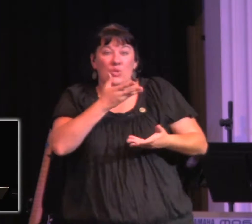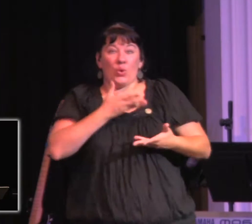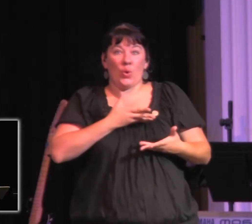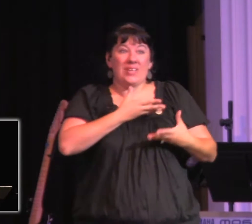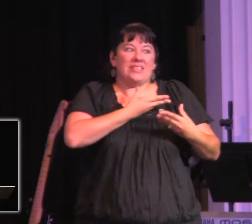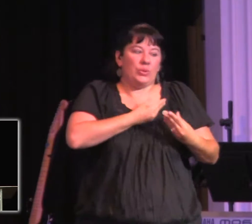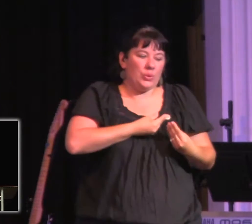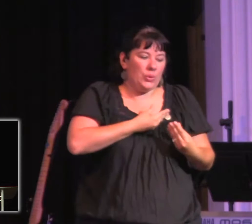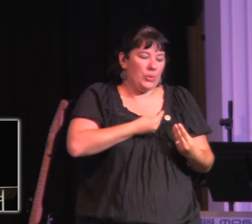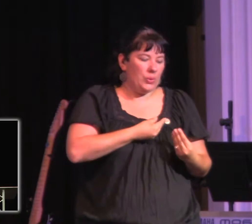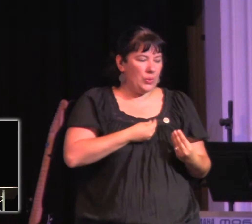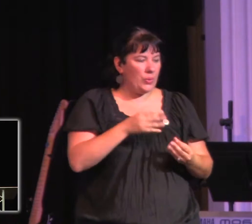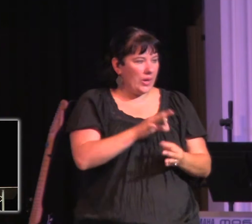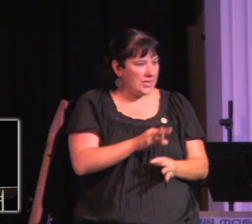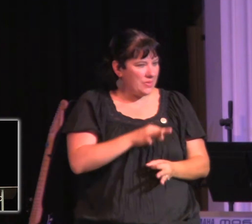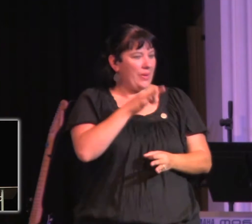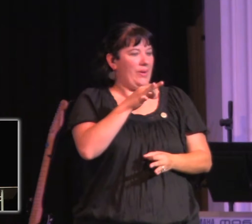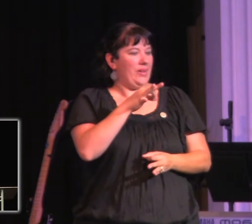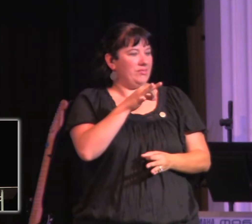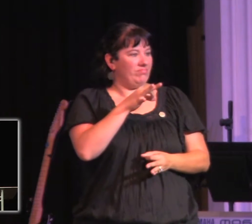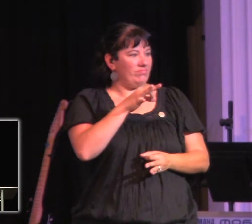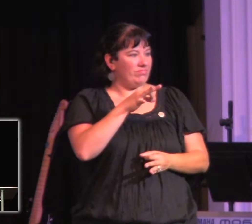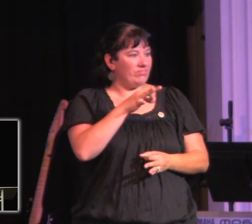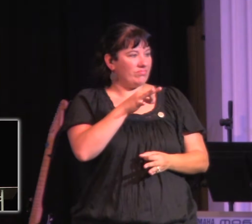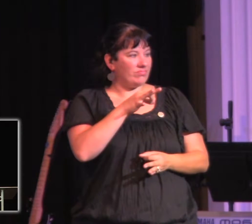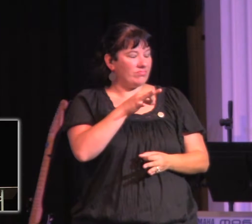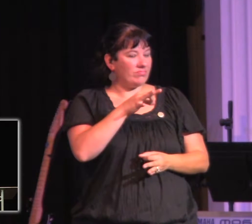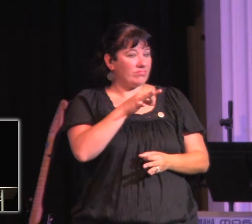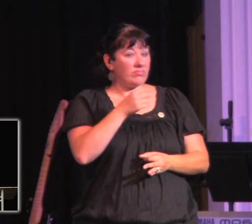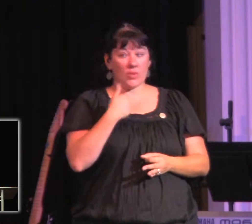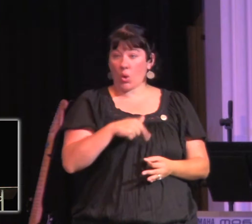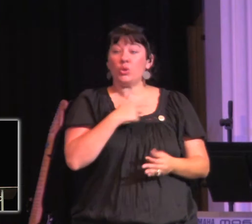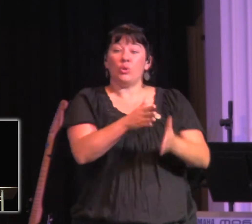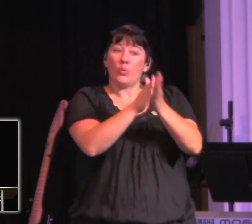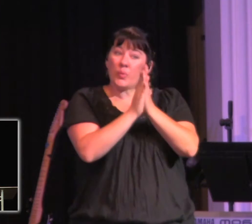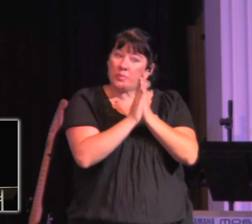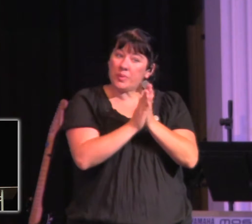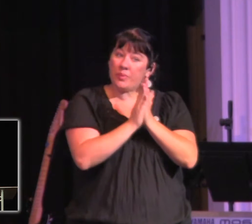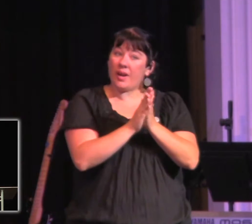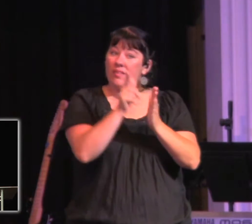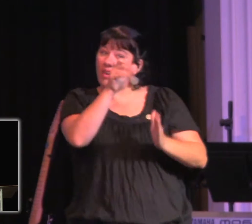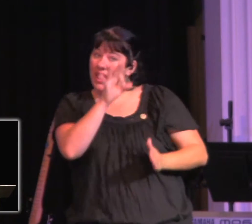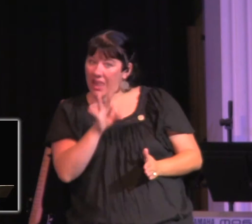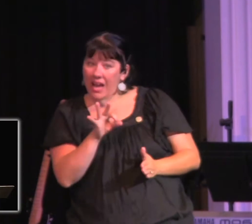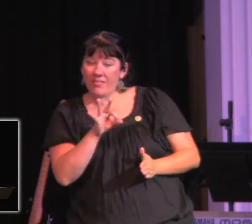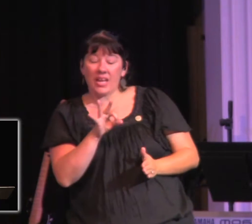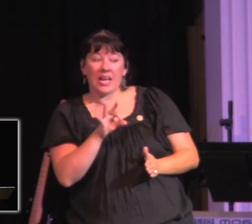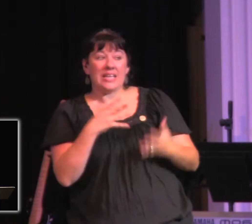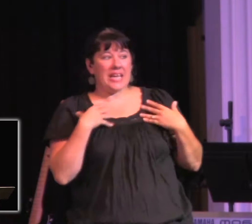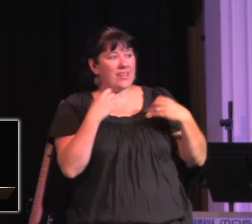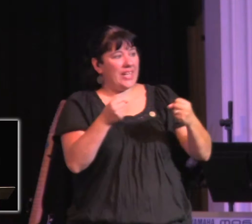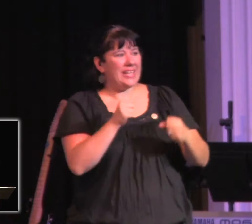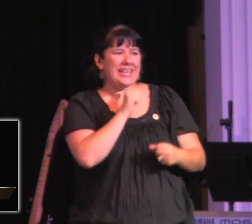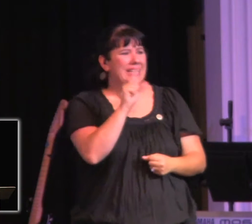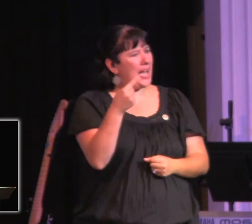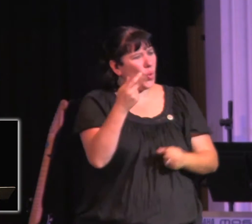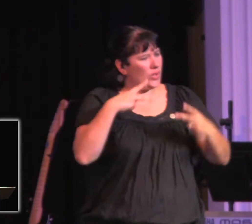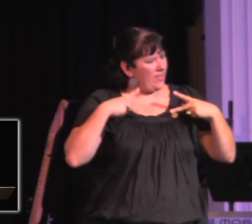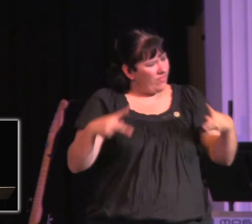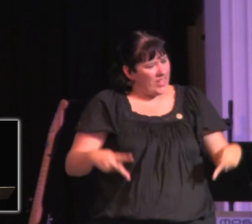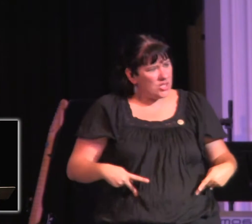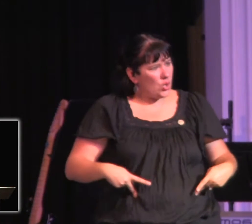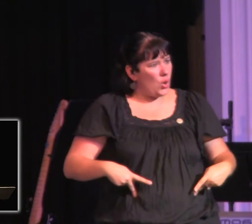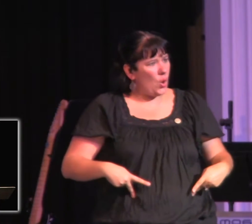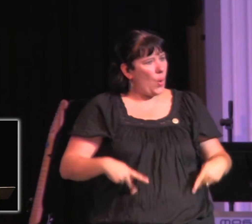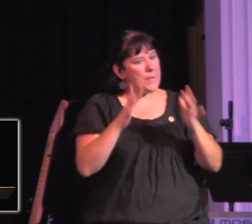through that. You know, we've been praying for Lafayette for healing, not just physical healing, but for psychological healing, for emotional healing.